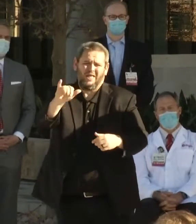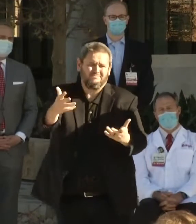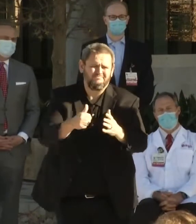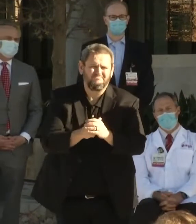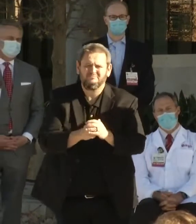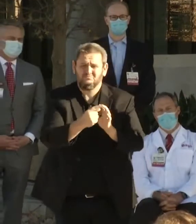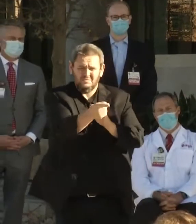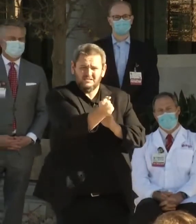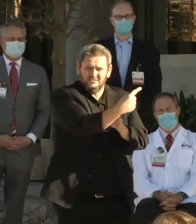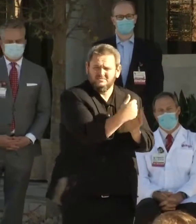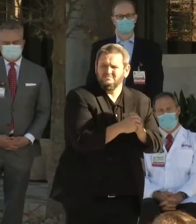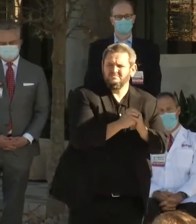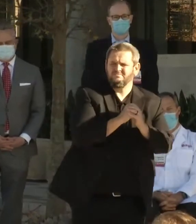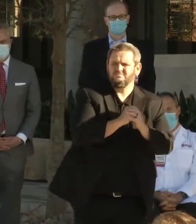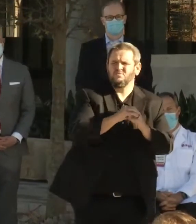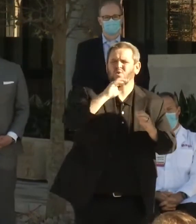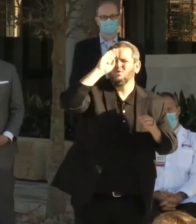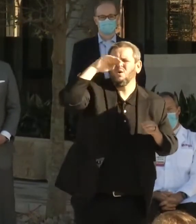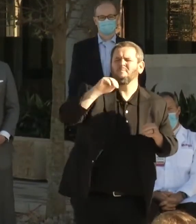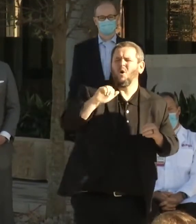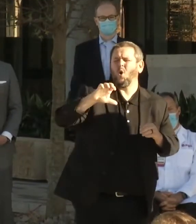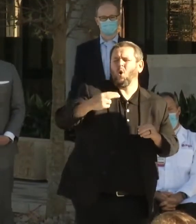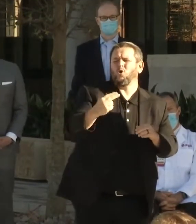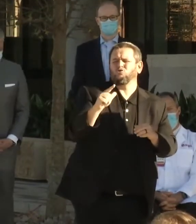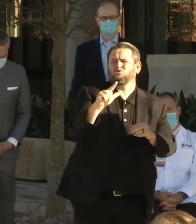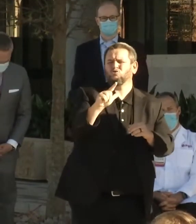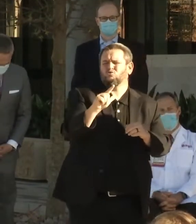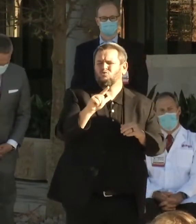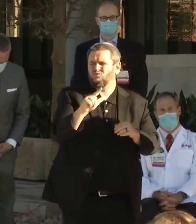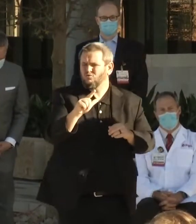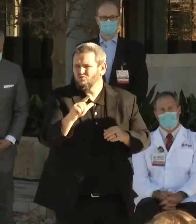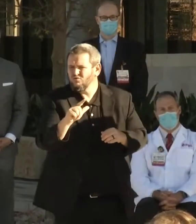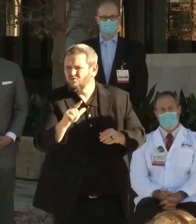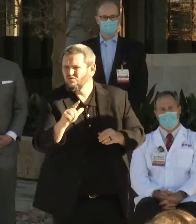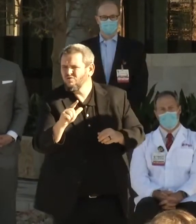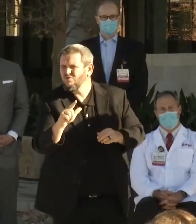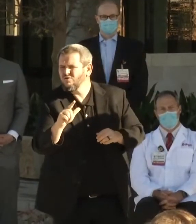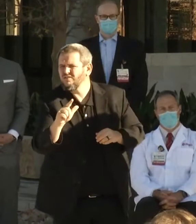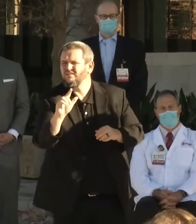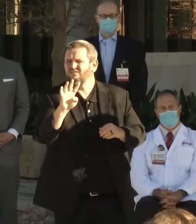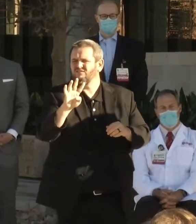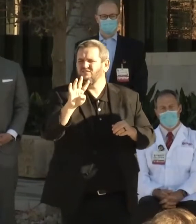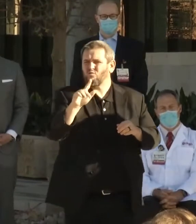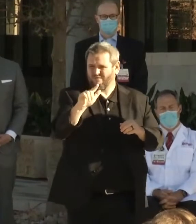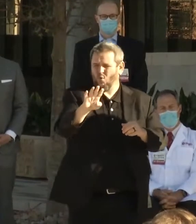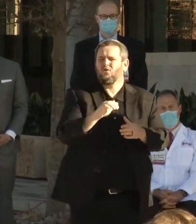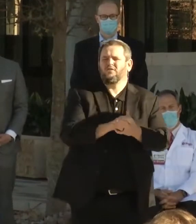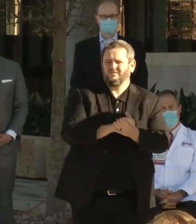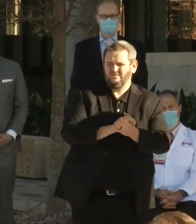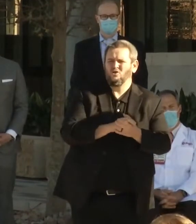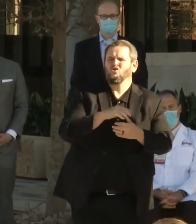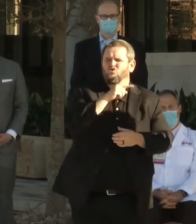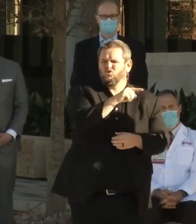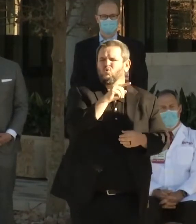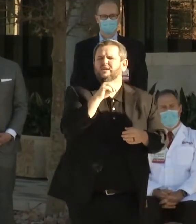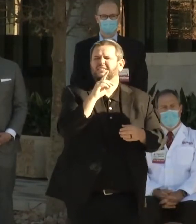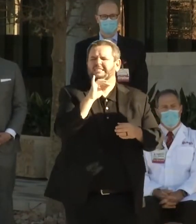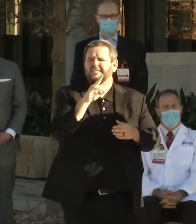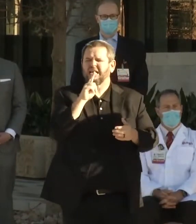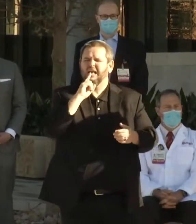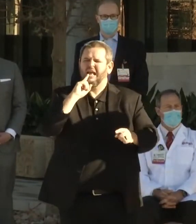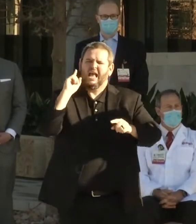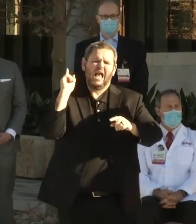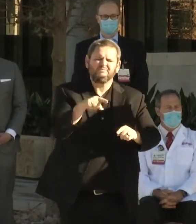On March 24th, you issued your safer at home order. Obviously, the situation then and the situation now is different, but all of the